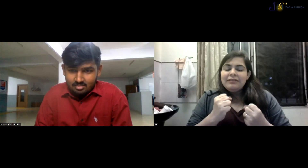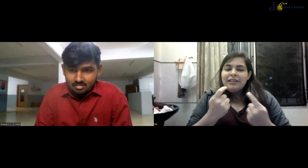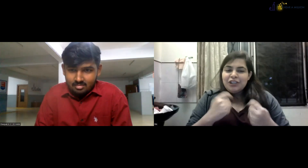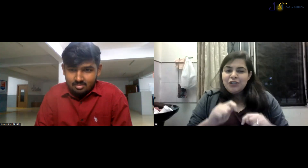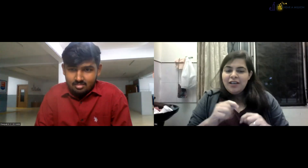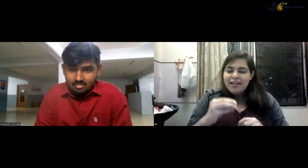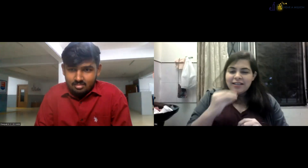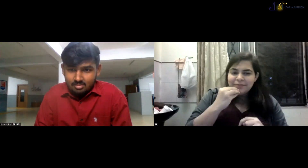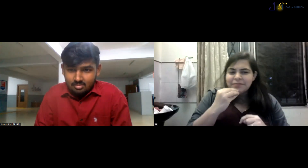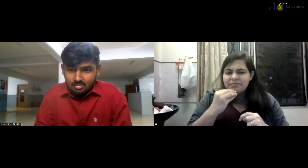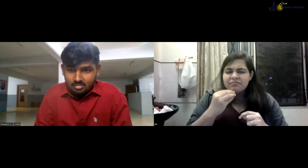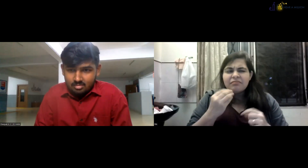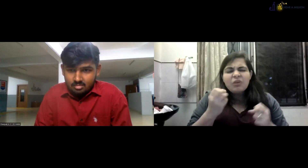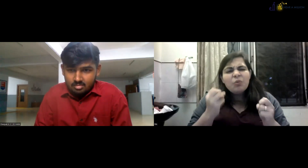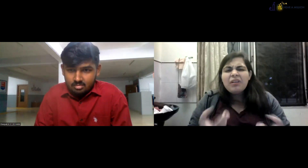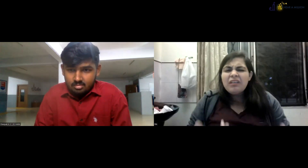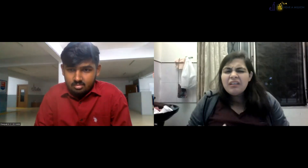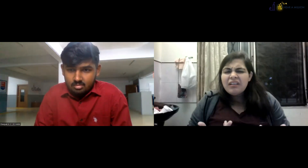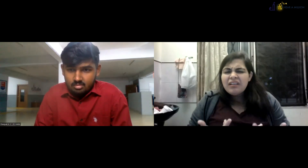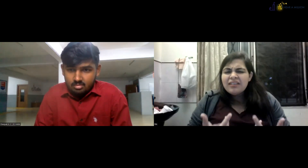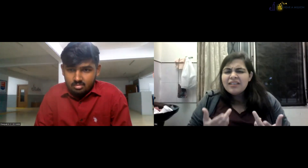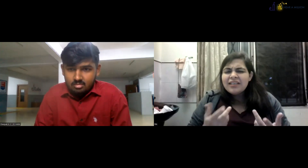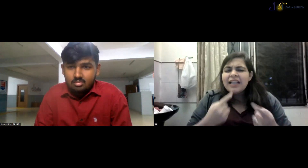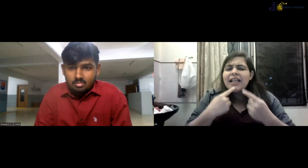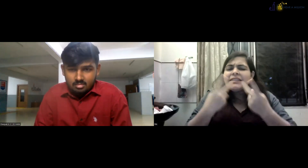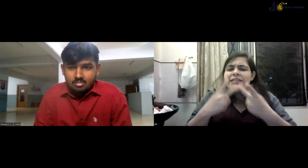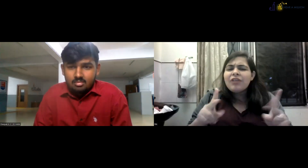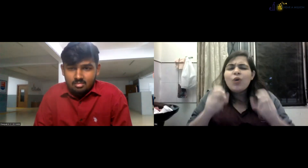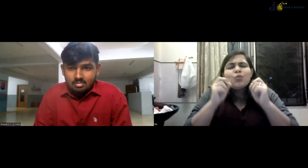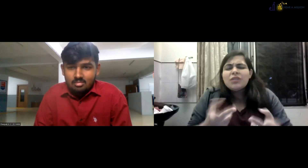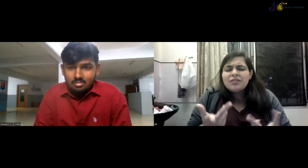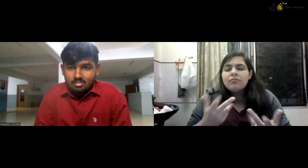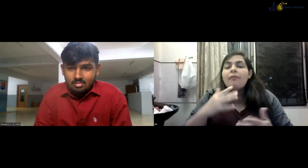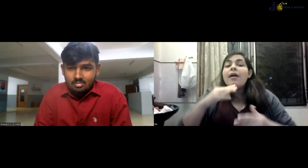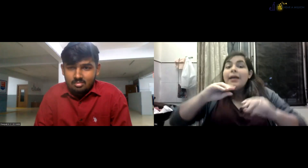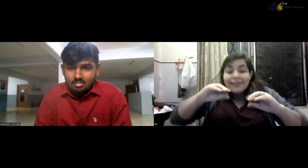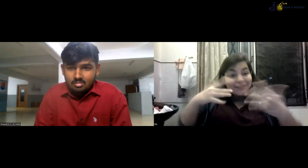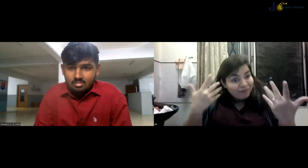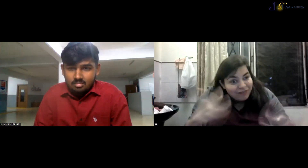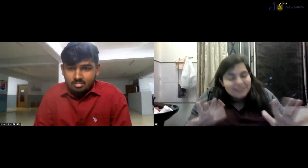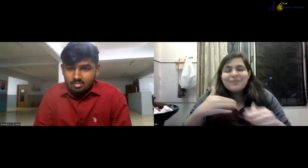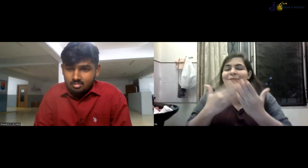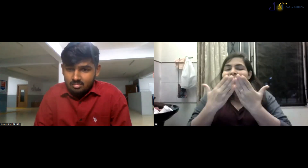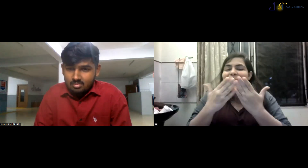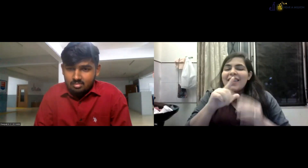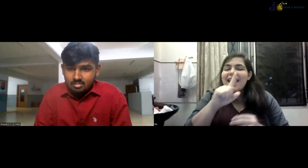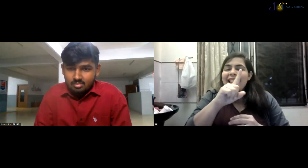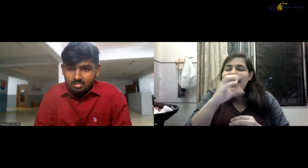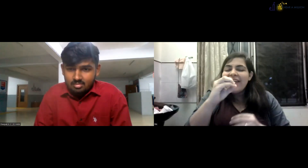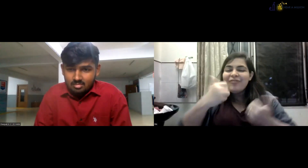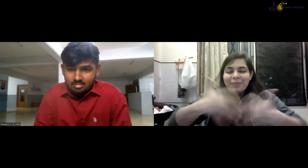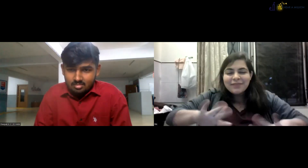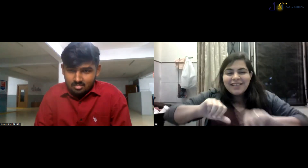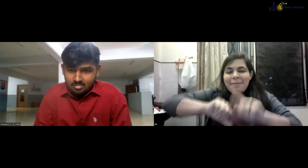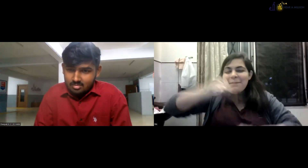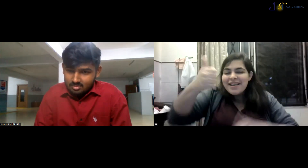we I started eating other people's food as well, and I felt that yeah, that's fine. If the taste is different, it's still